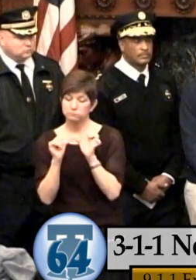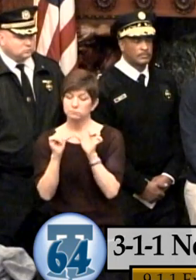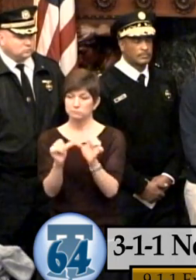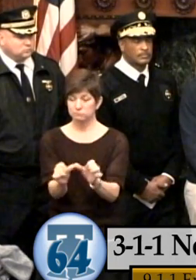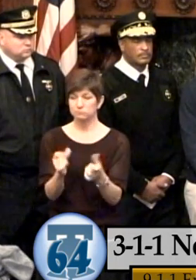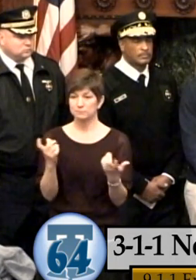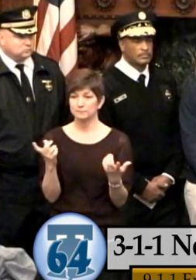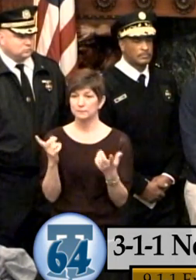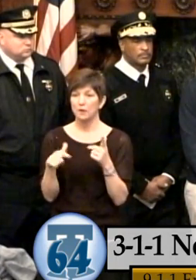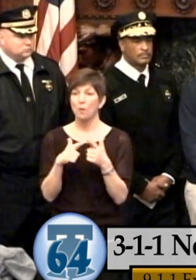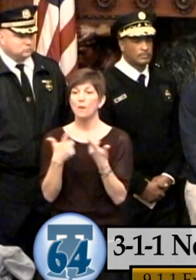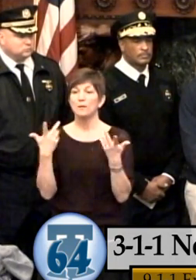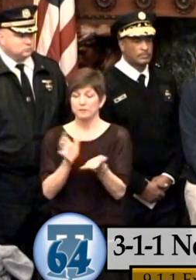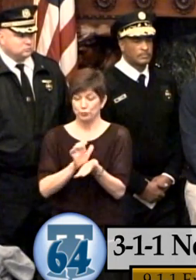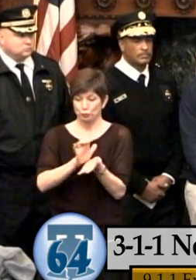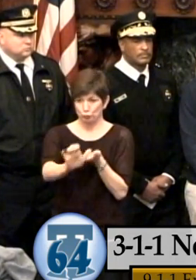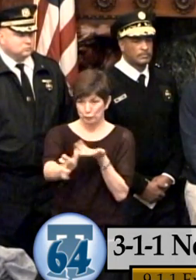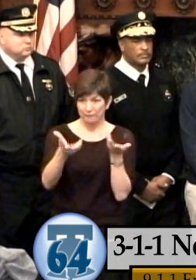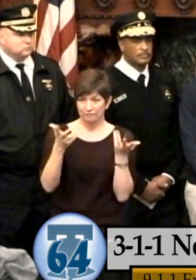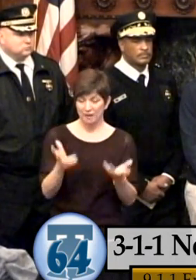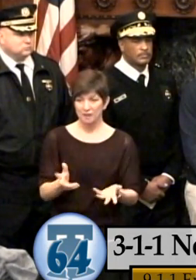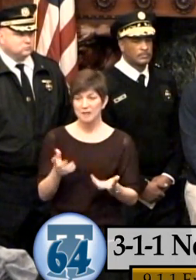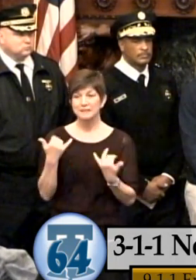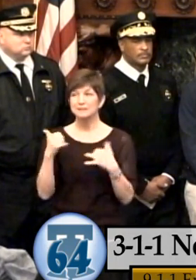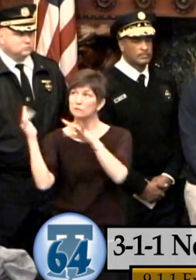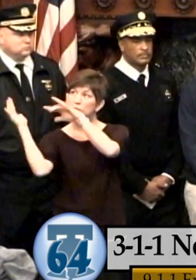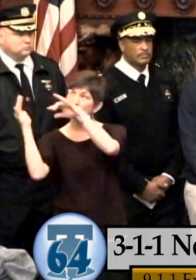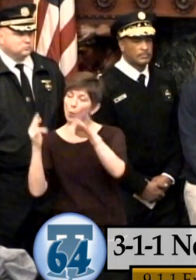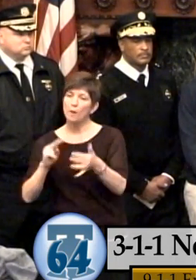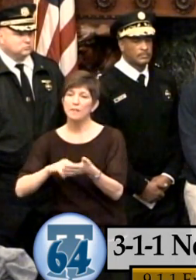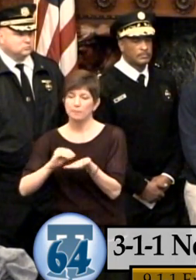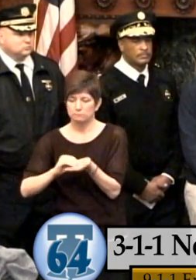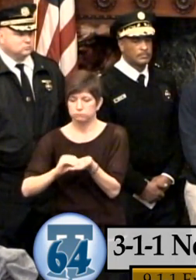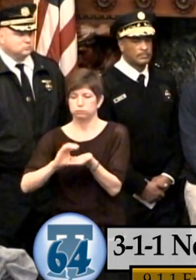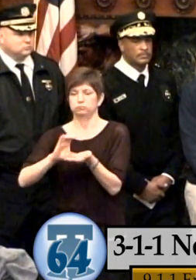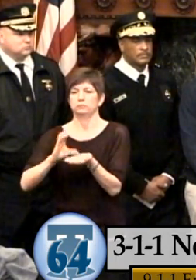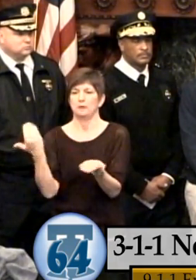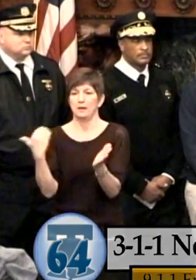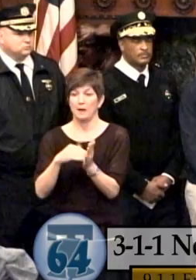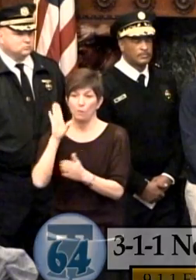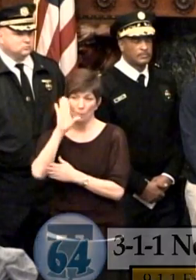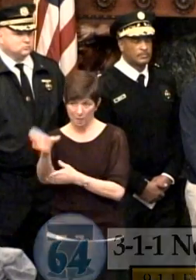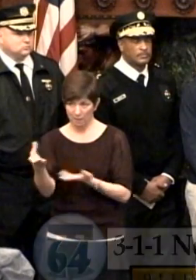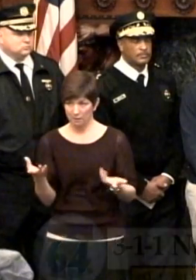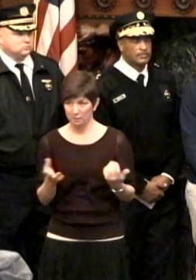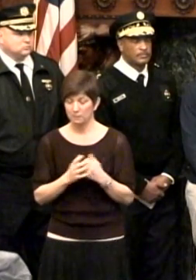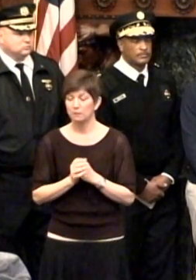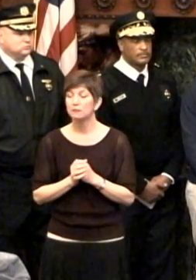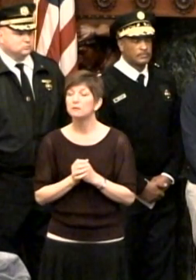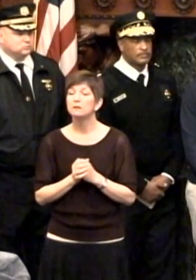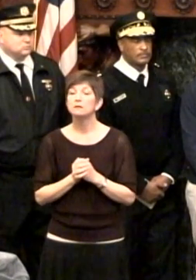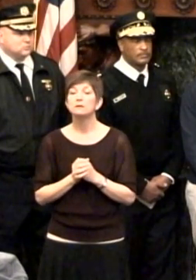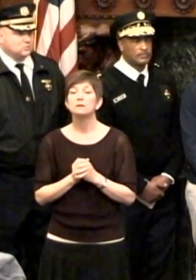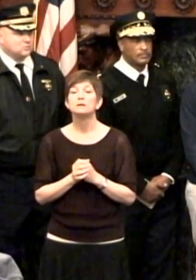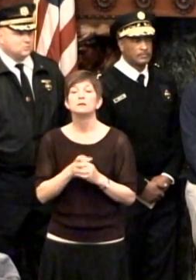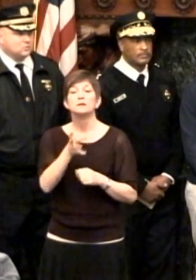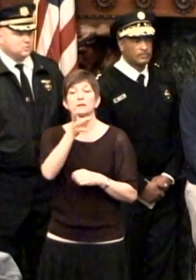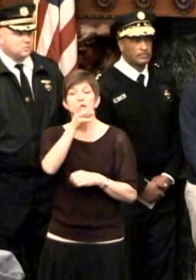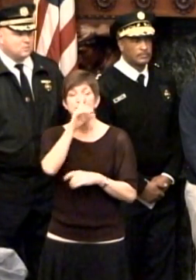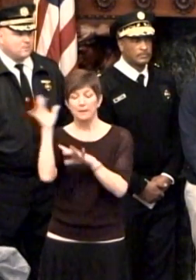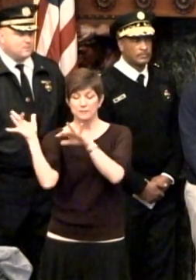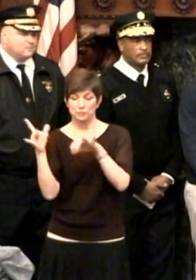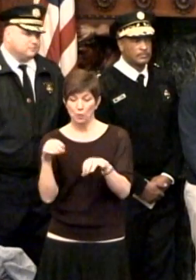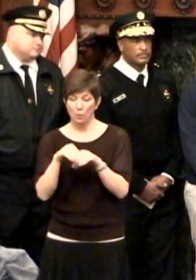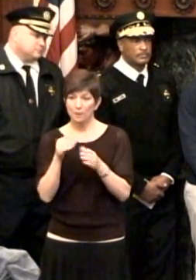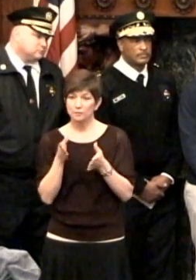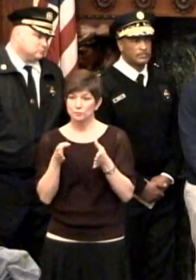so right after we come through your street, if it's still snowing, there's going to be snow in the street. Speaking of snow in the